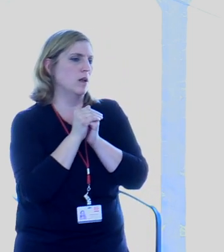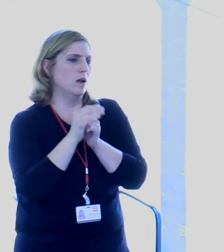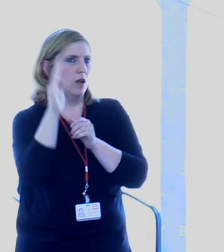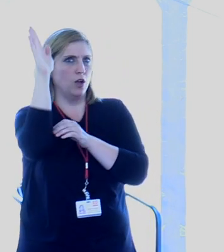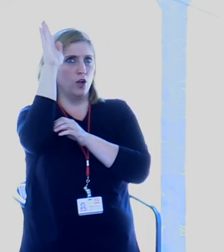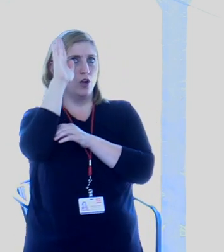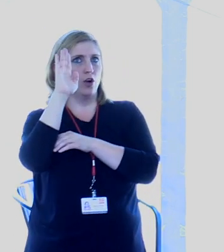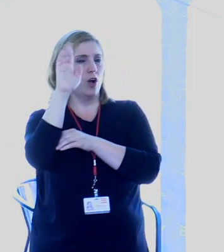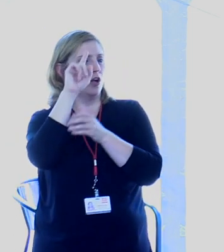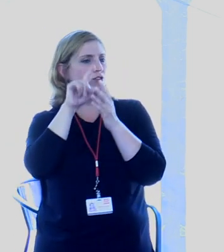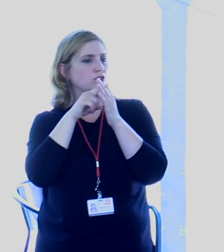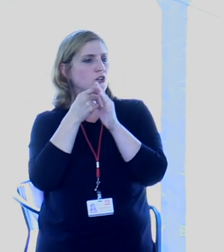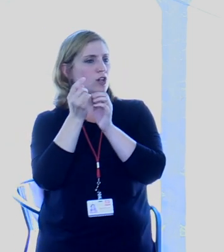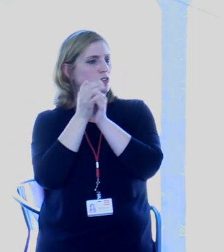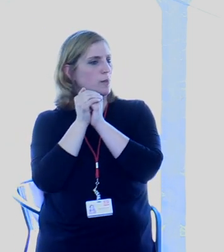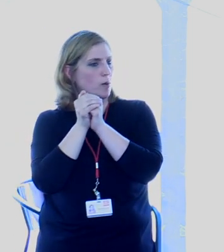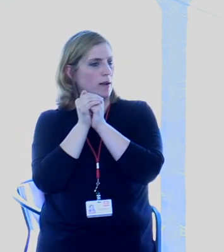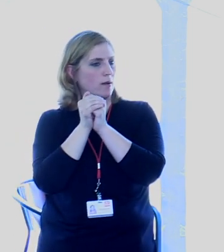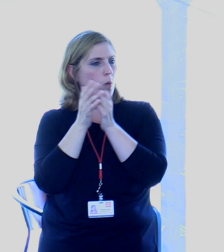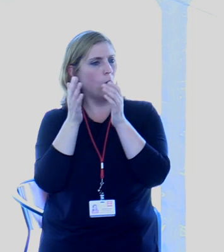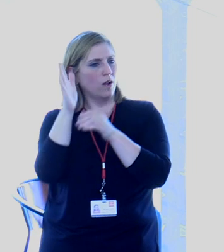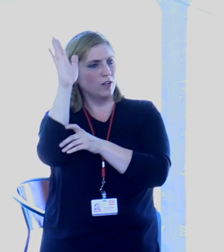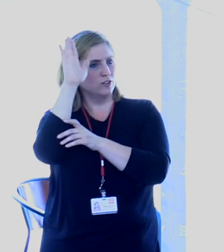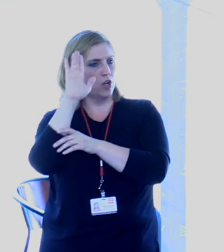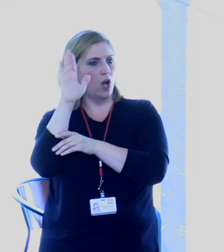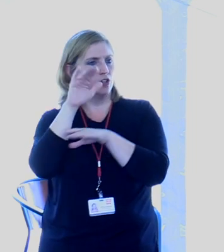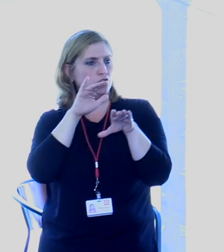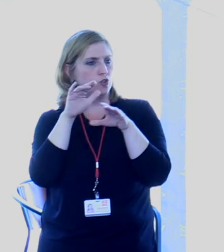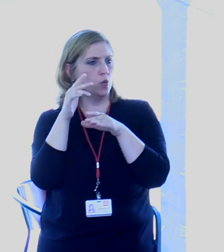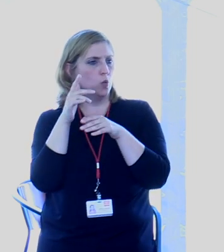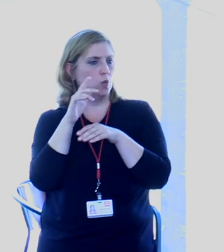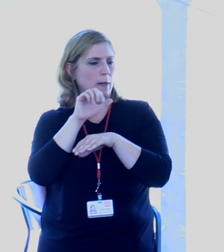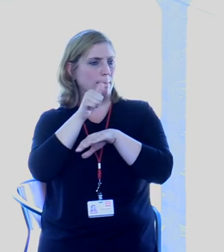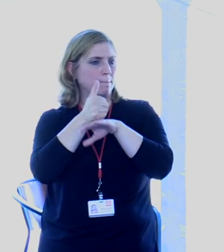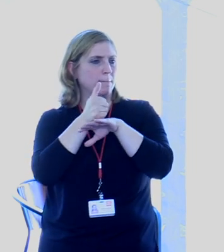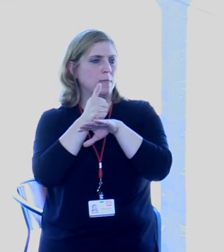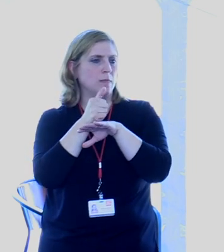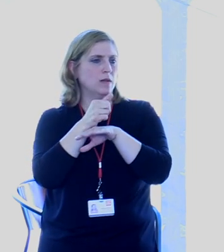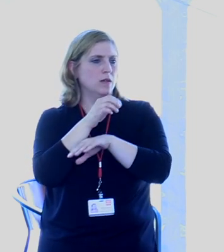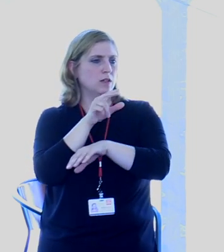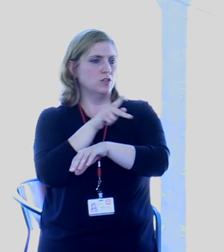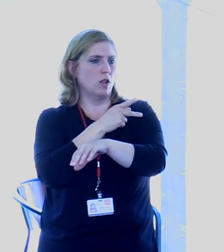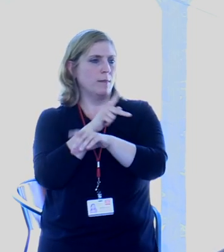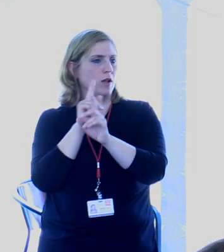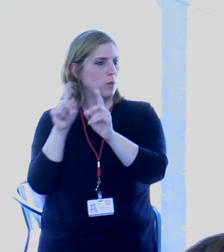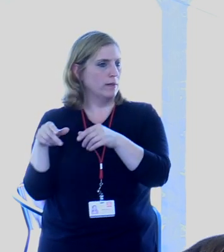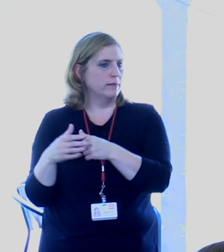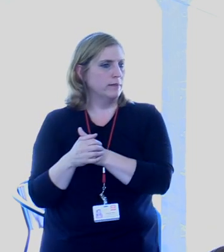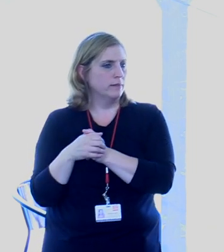God starts the prayer. What does God do to set Solomon going?